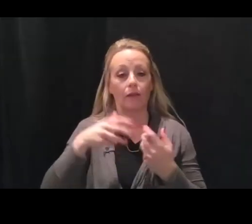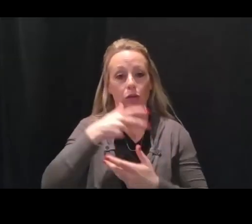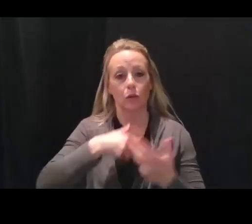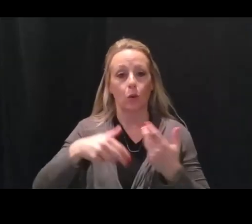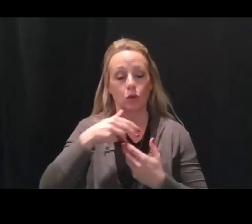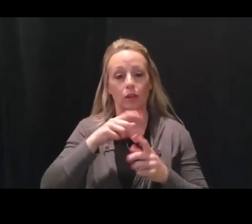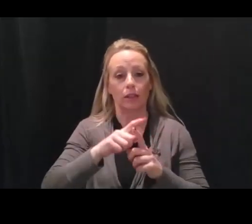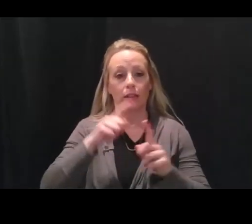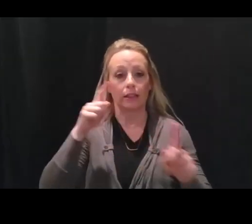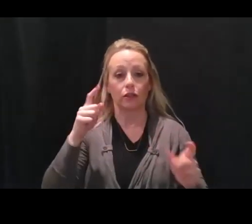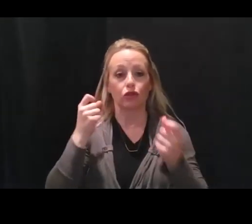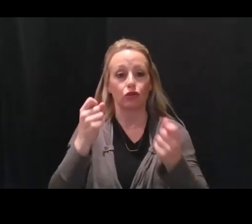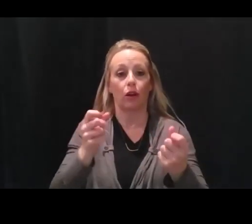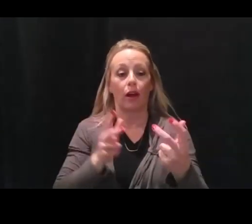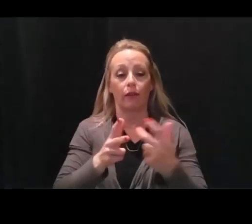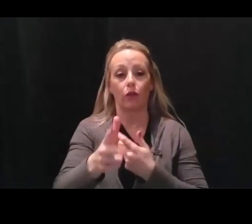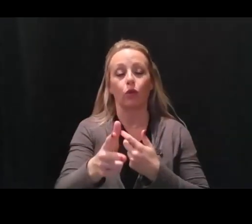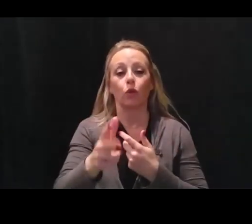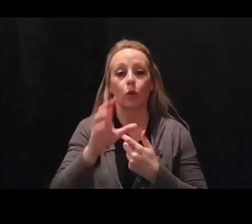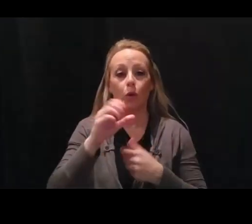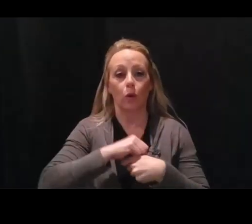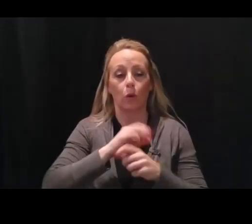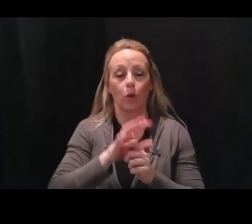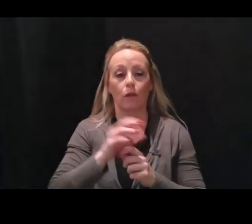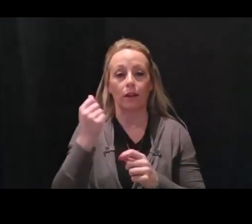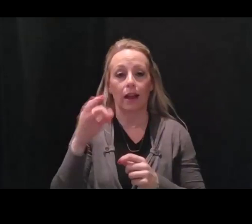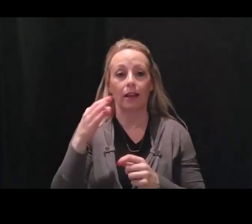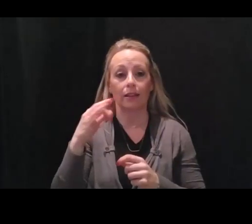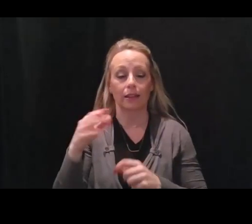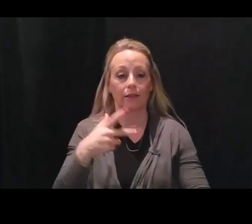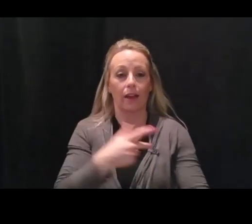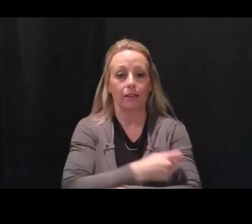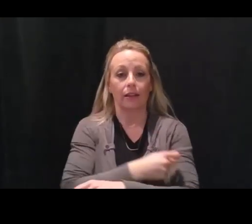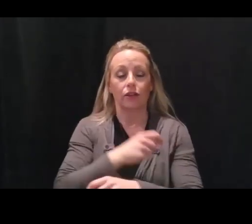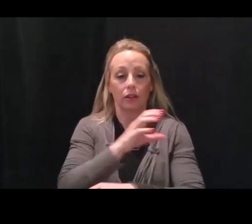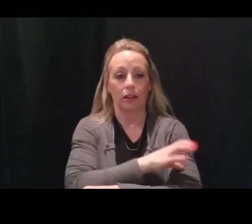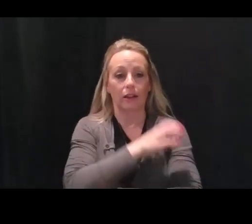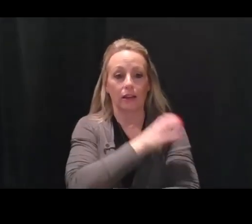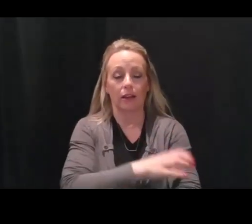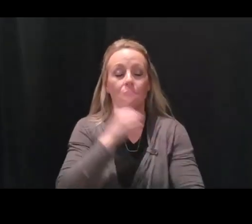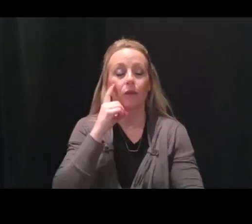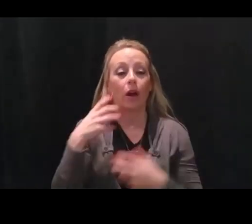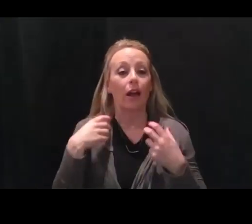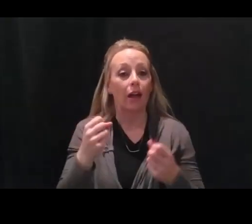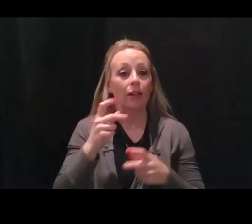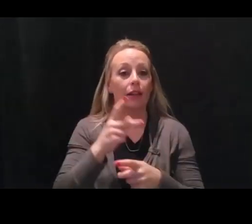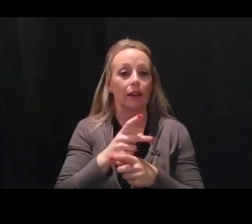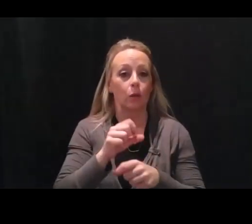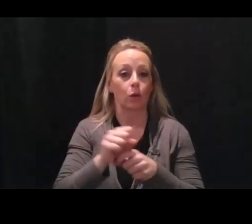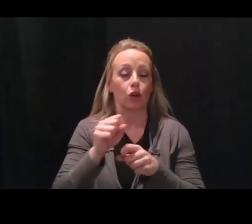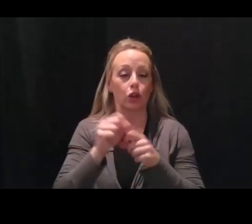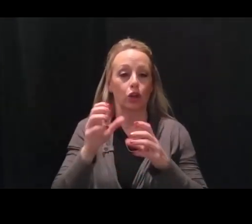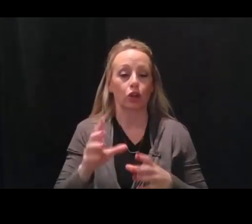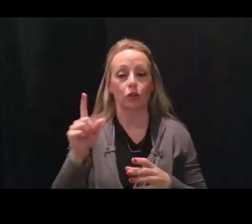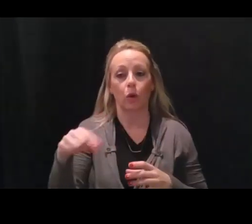drive-through COVID-19 vaccination clinic, again, for healthcare workers only, from 9 a.m.